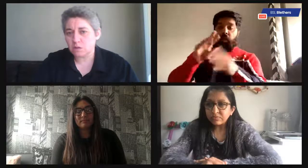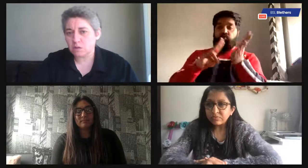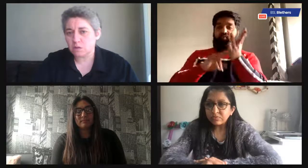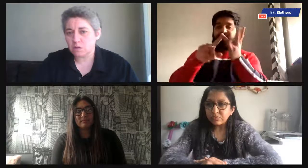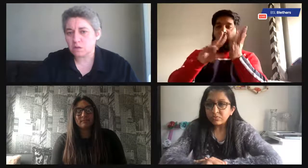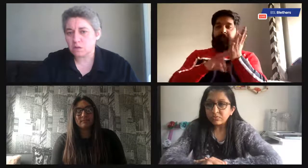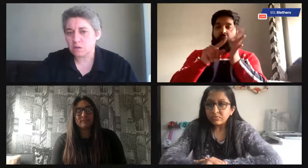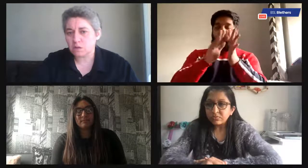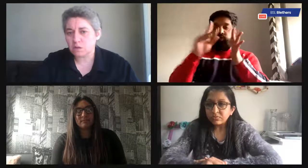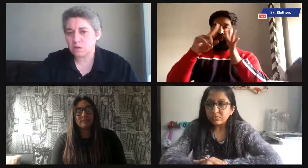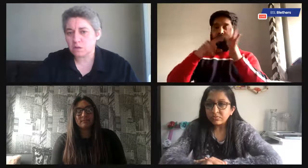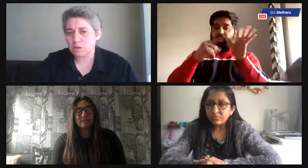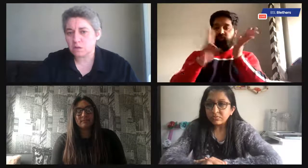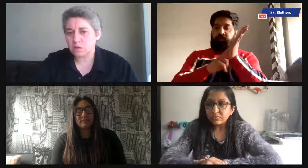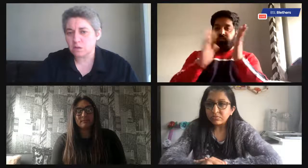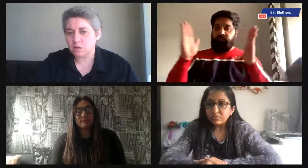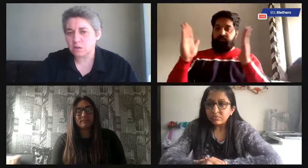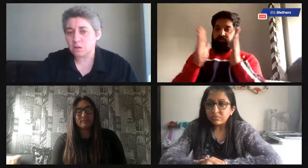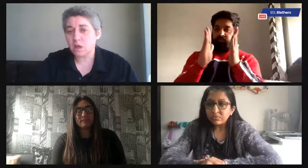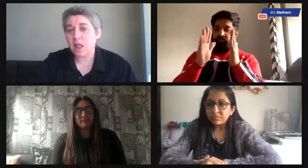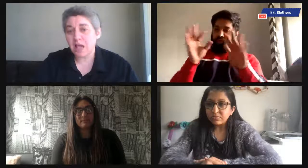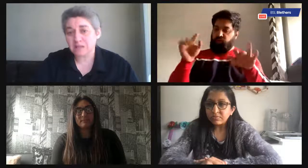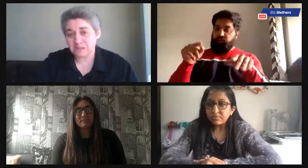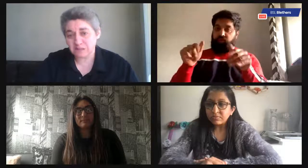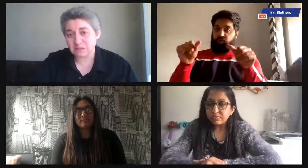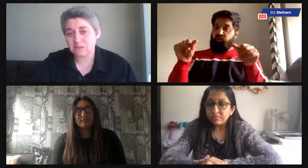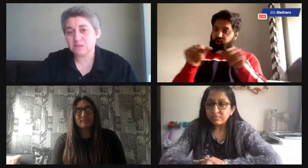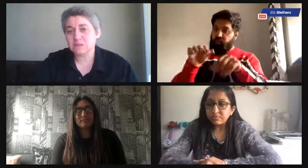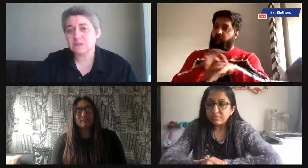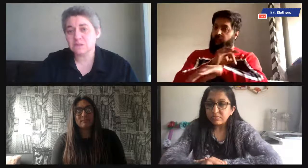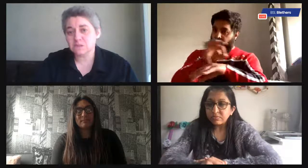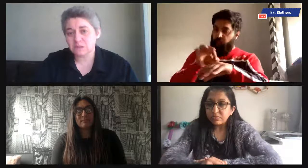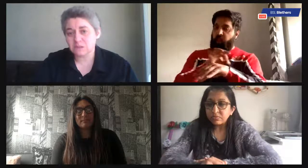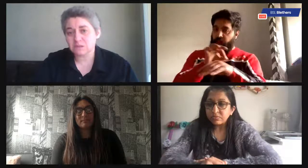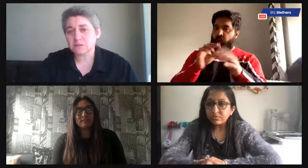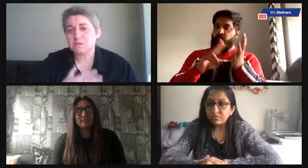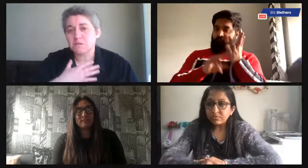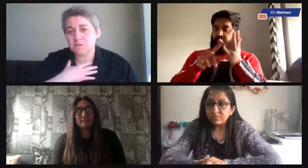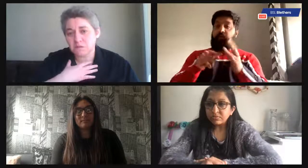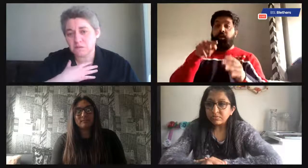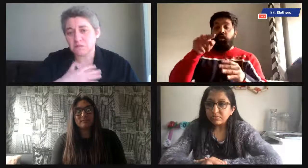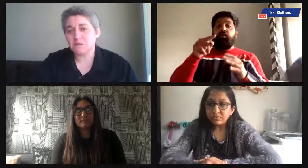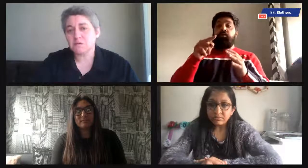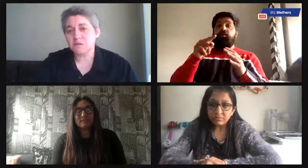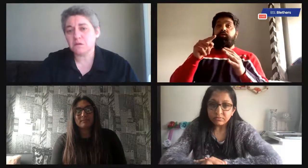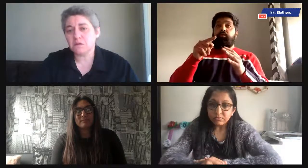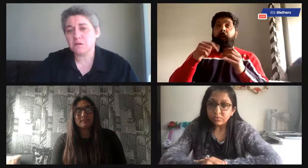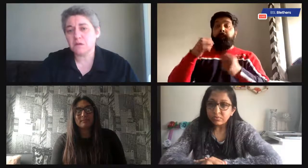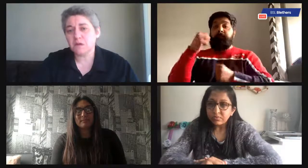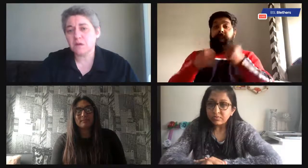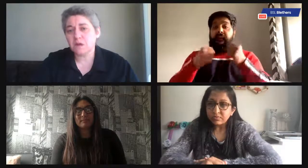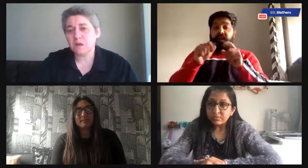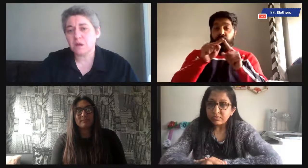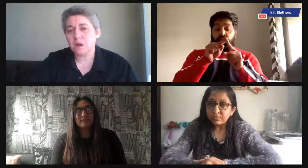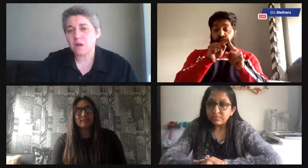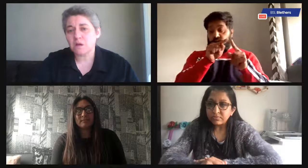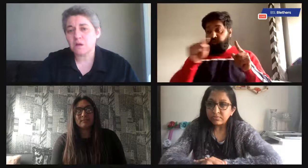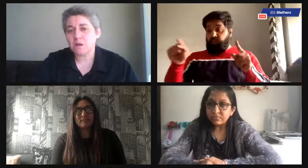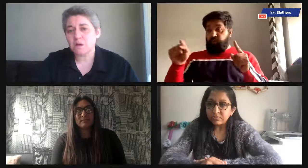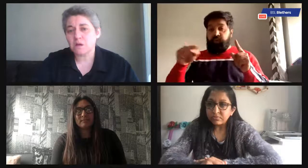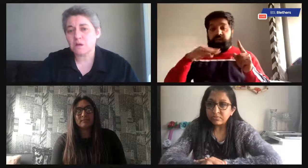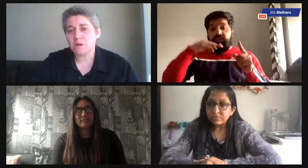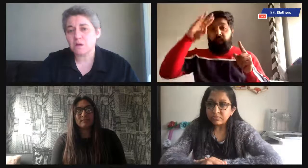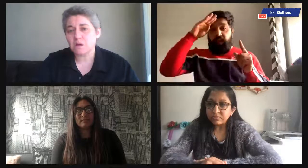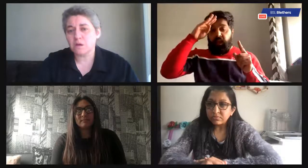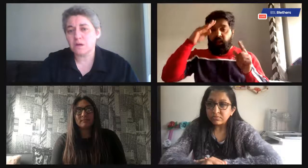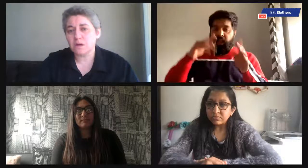to increase, and then when we get to the other calendar at November, when the days decrease, it changes as